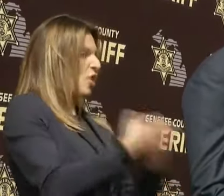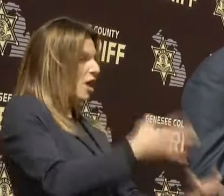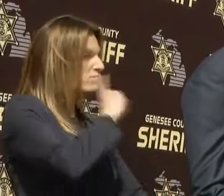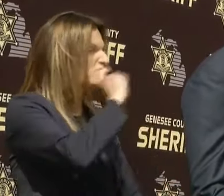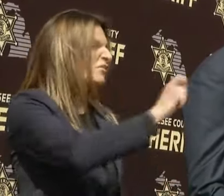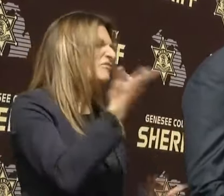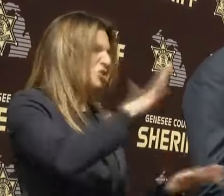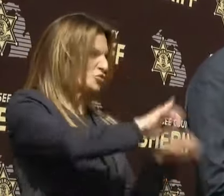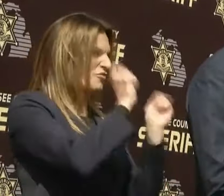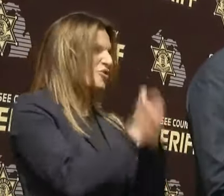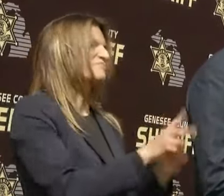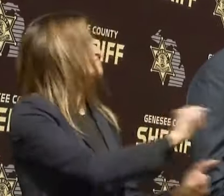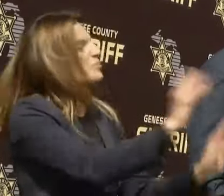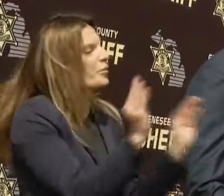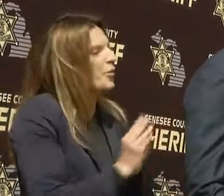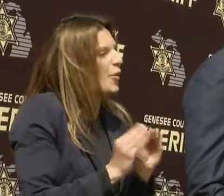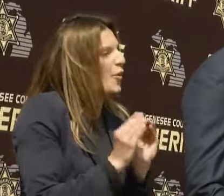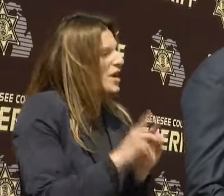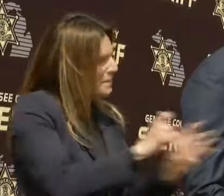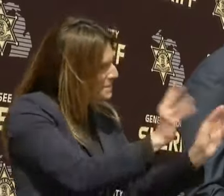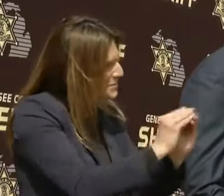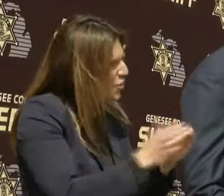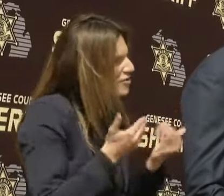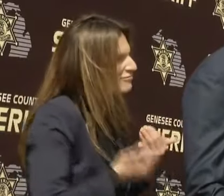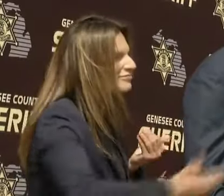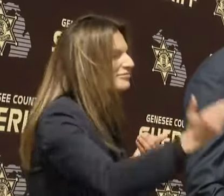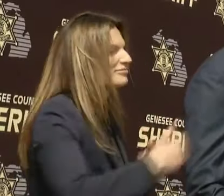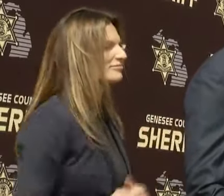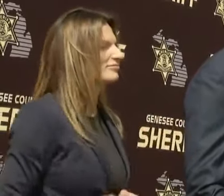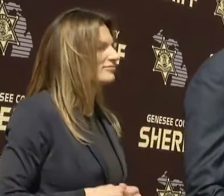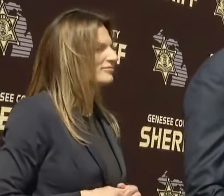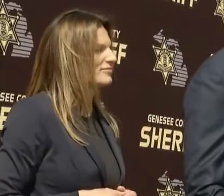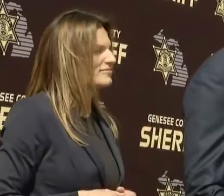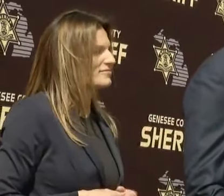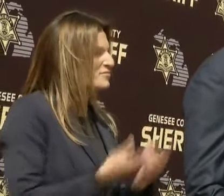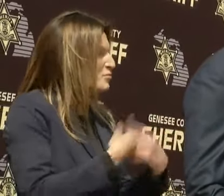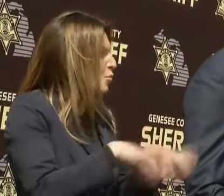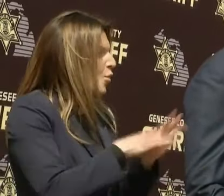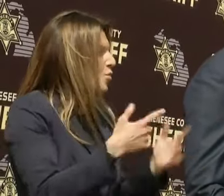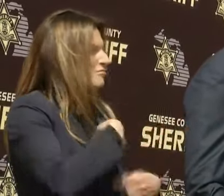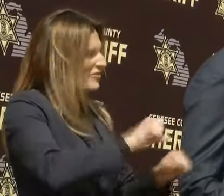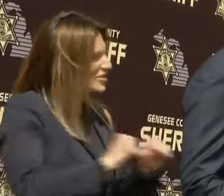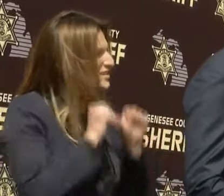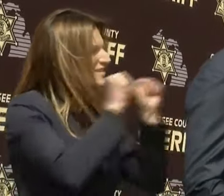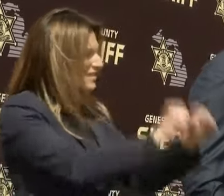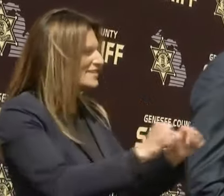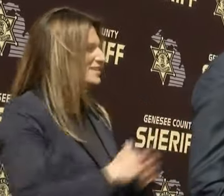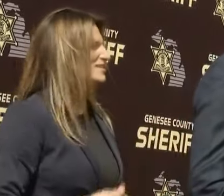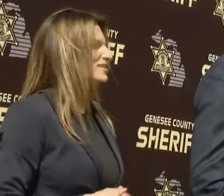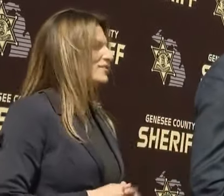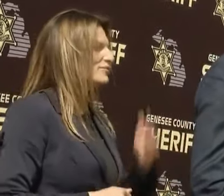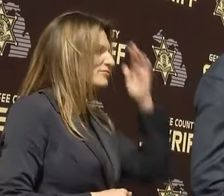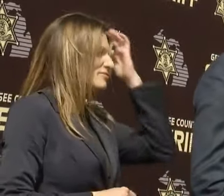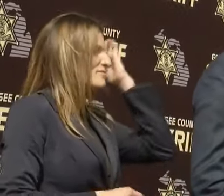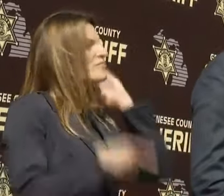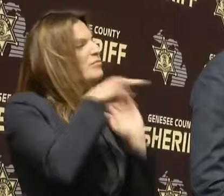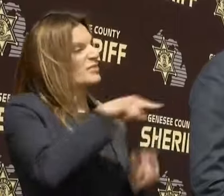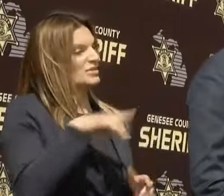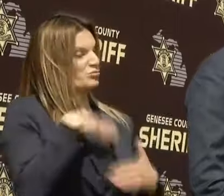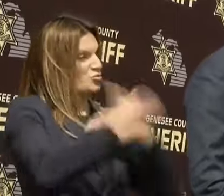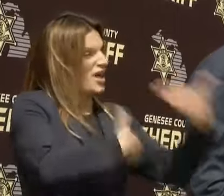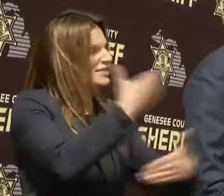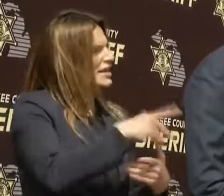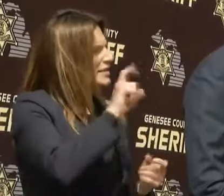reform, is that we have to go further. We need to actually continue to fund and automate this